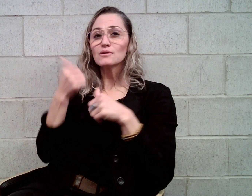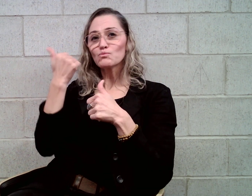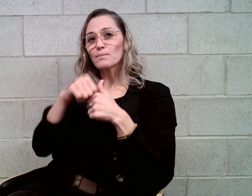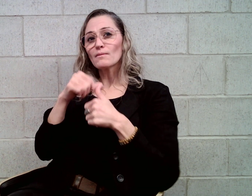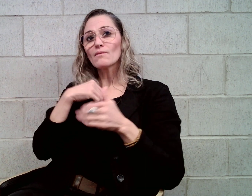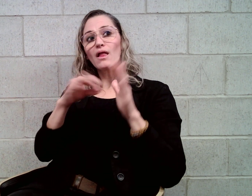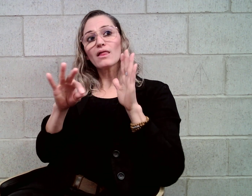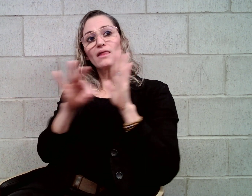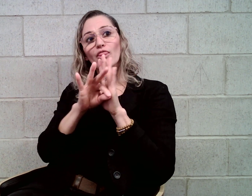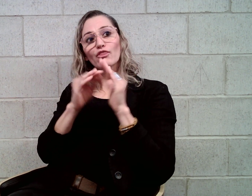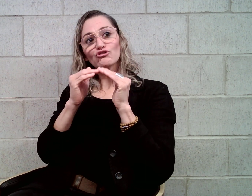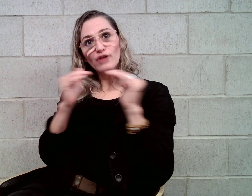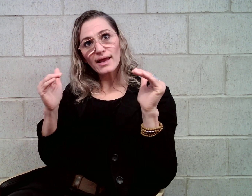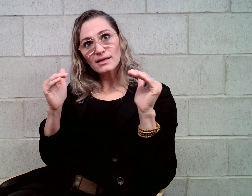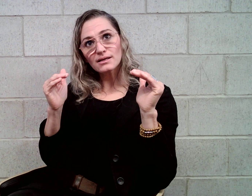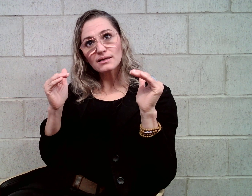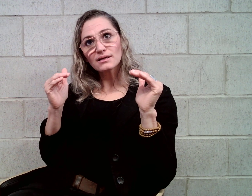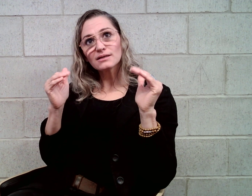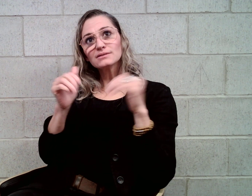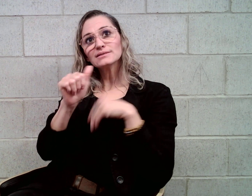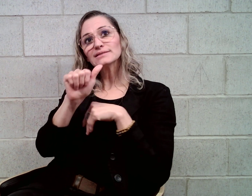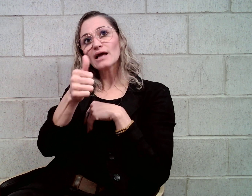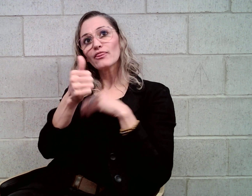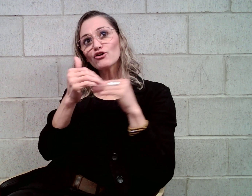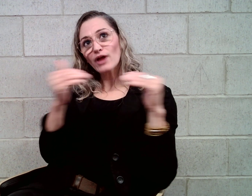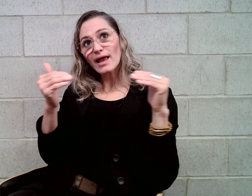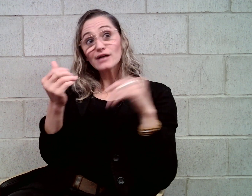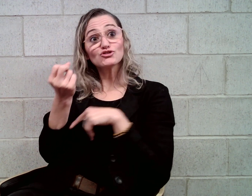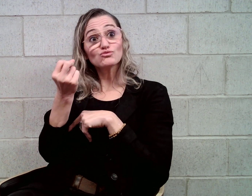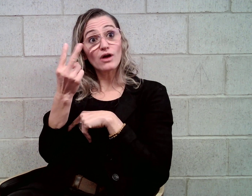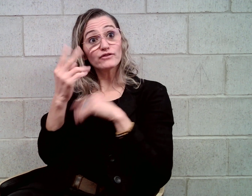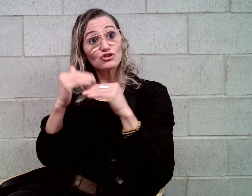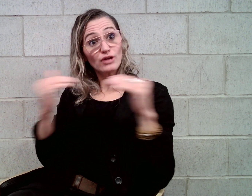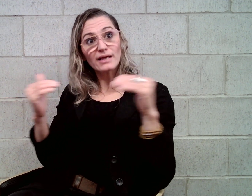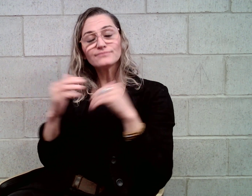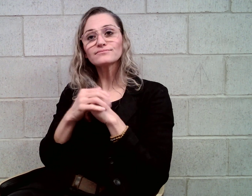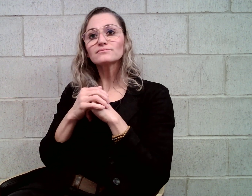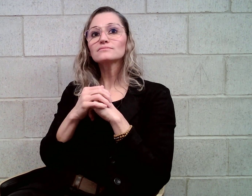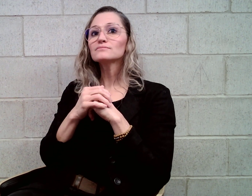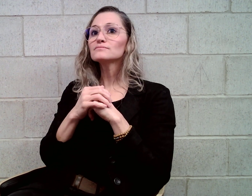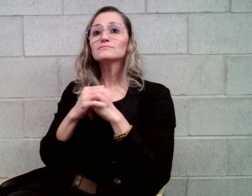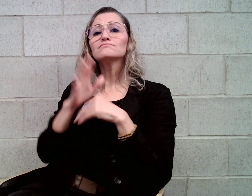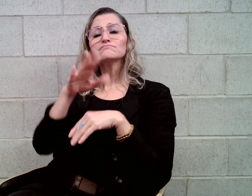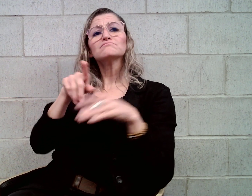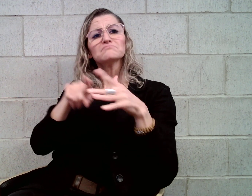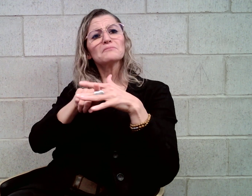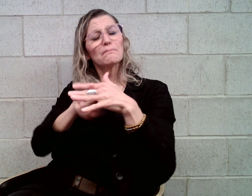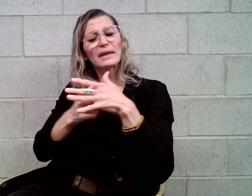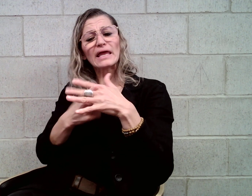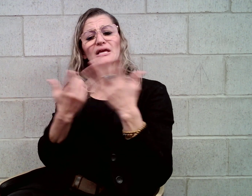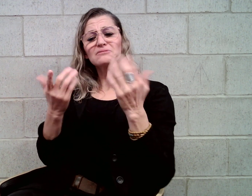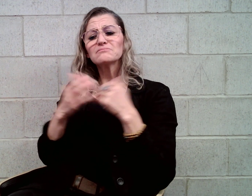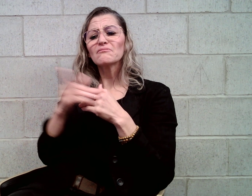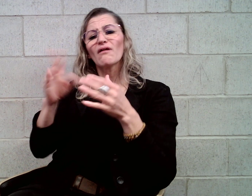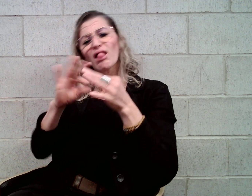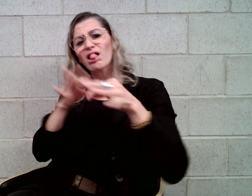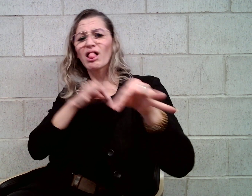of Shakespeare. I remember in grade 9, grade 10, and grade 12, I had her,